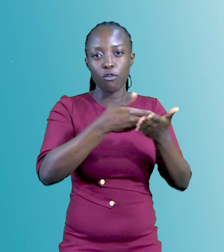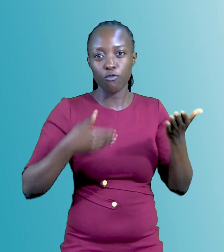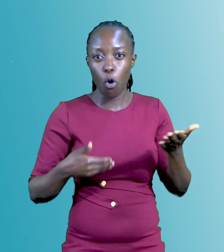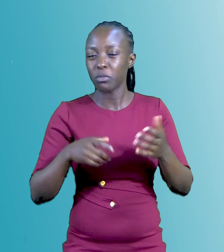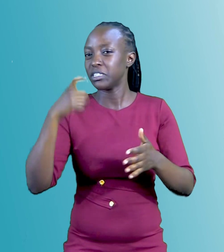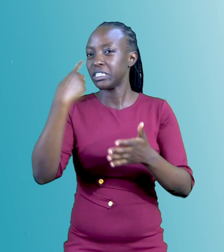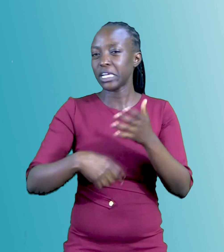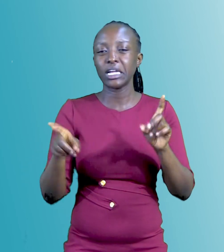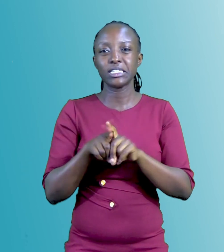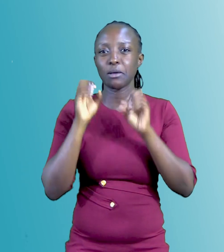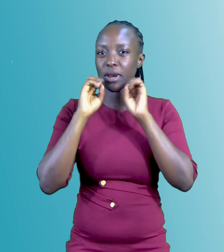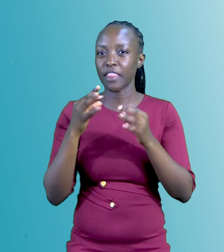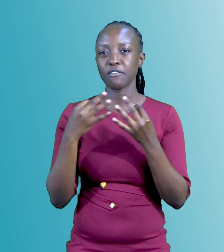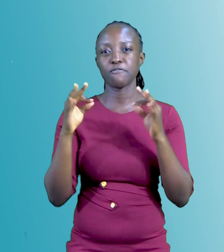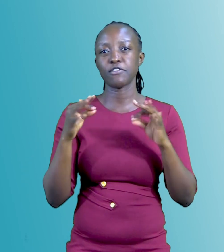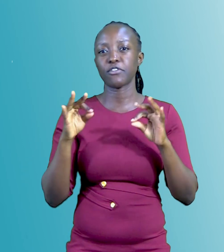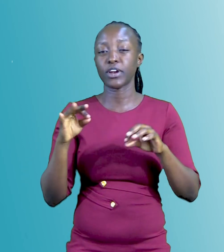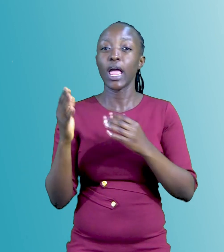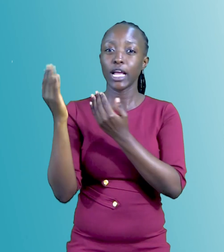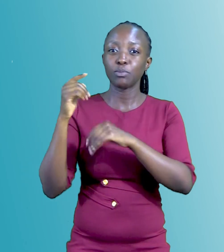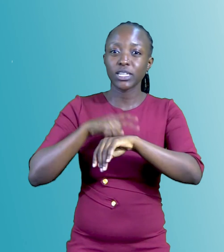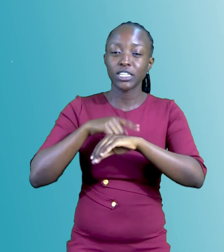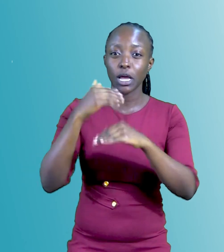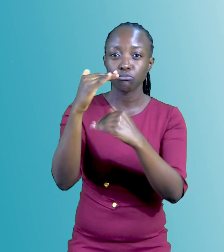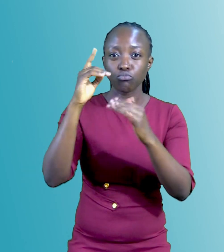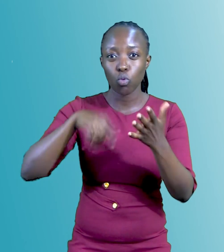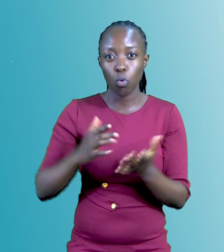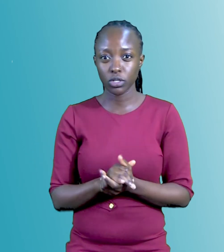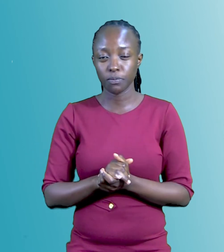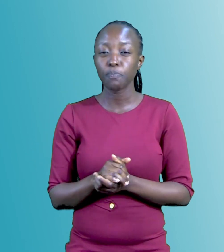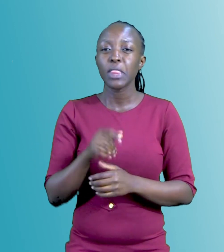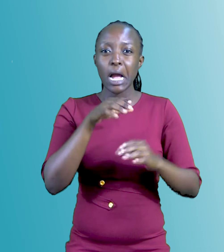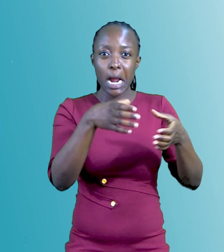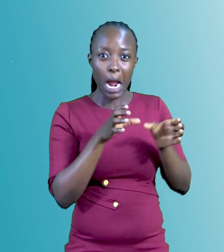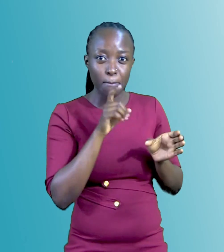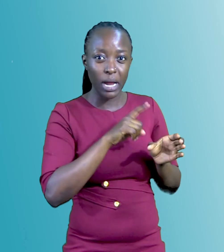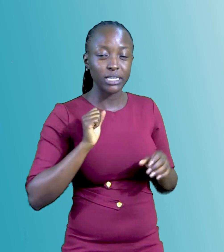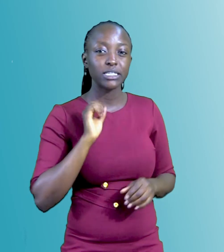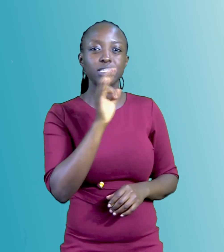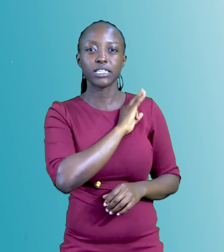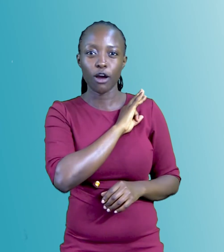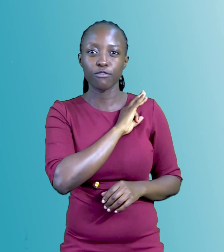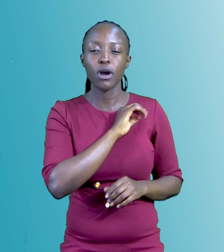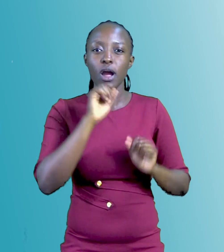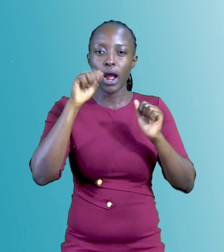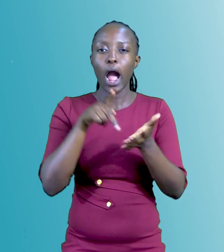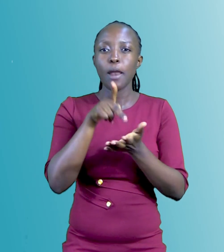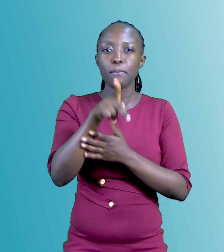The expected timelines for this service is that WaterFund staff members are required to pick telephone calls by the third ring, and